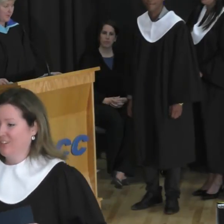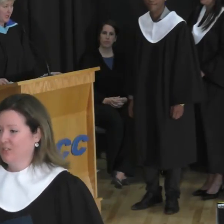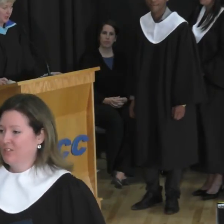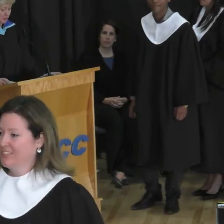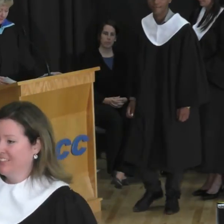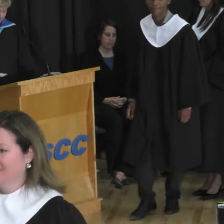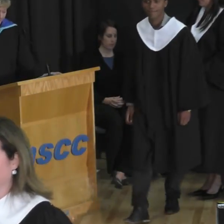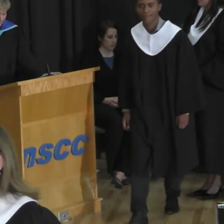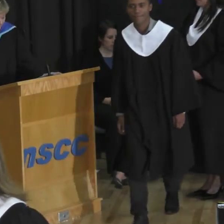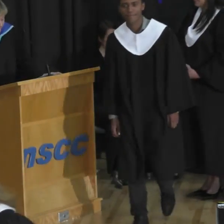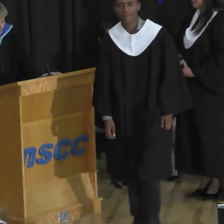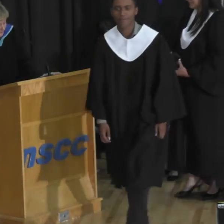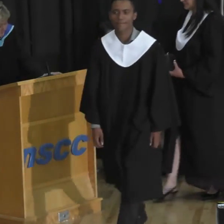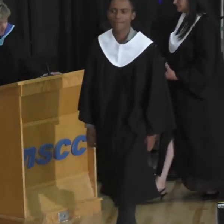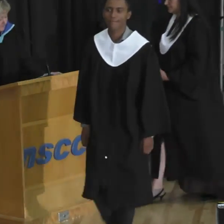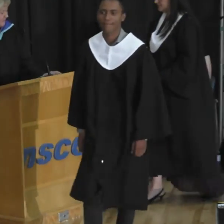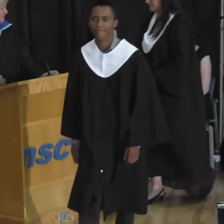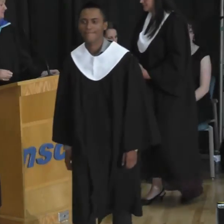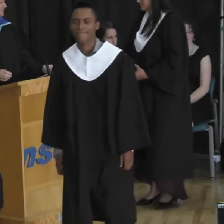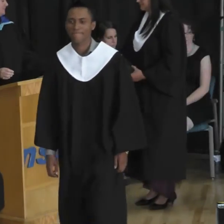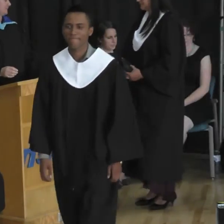Christopher Parker.